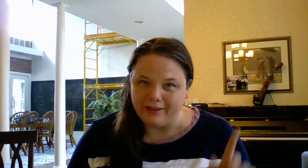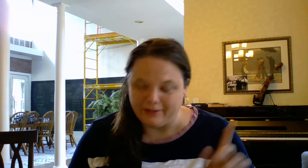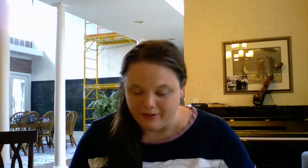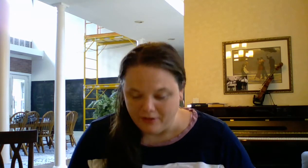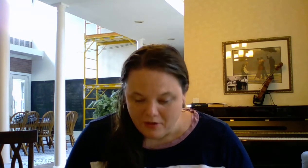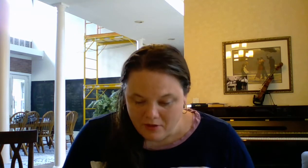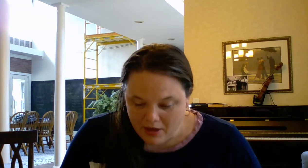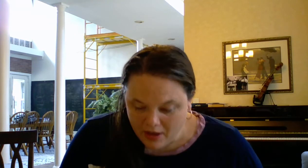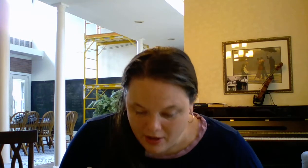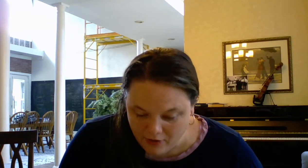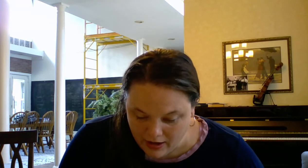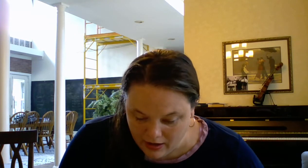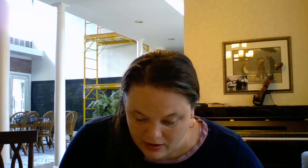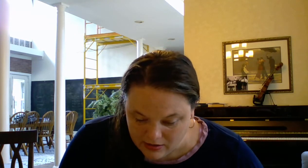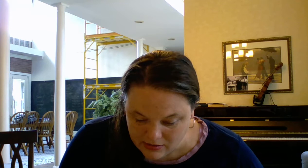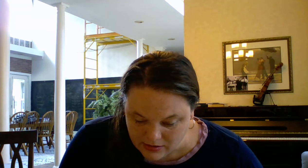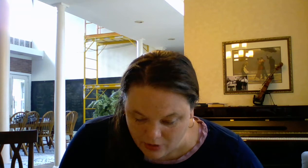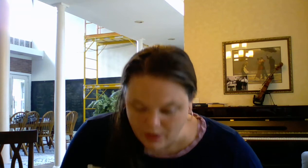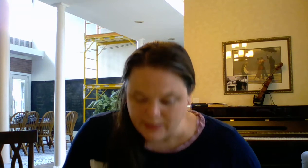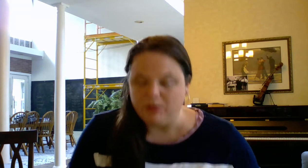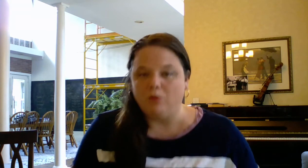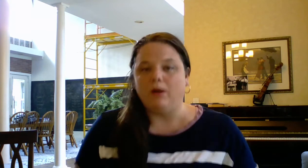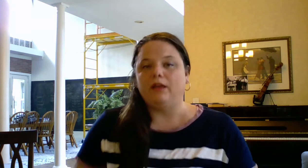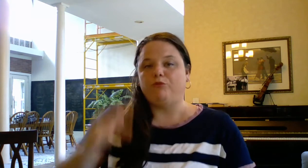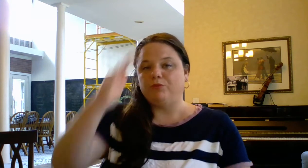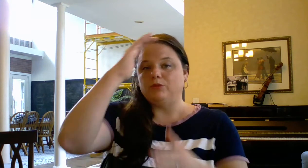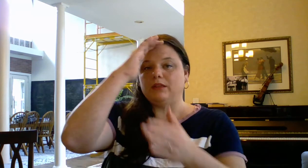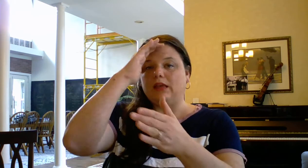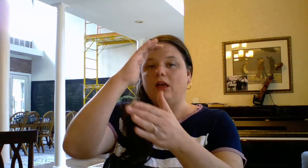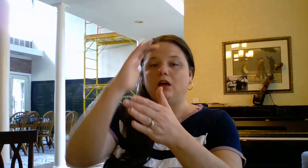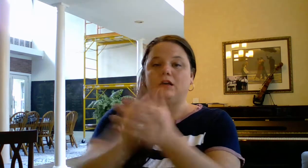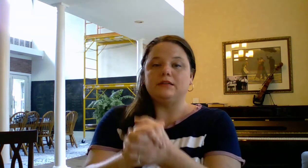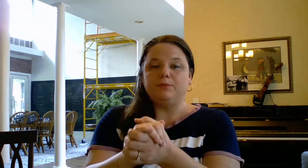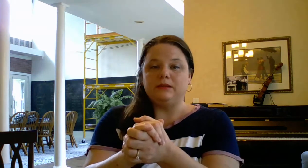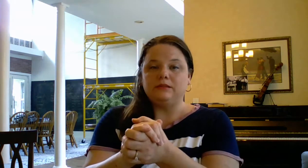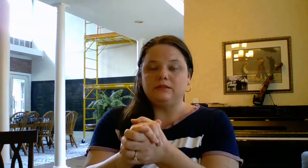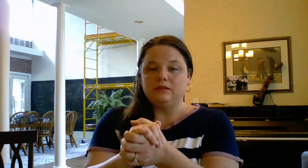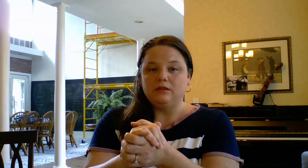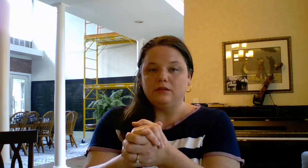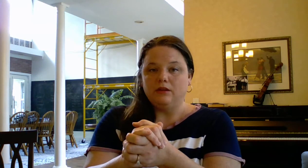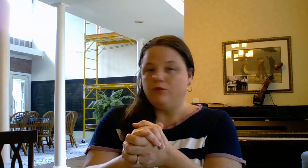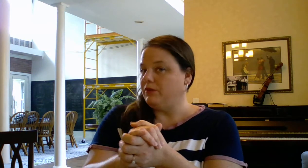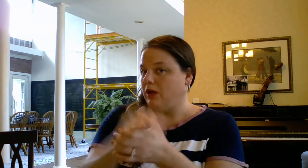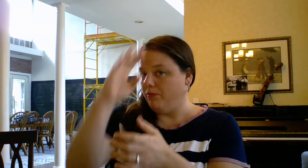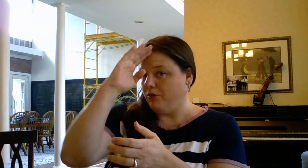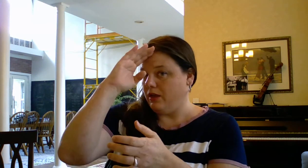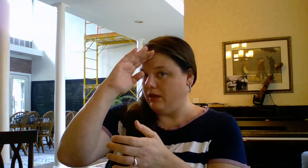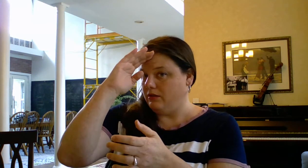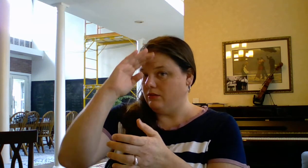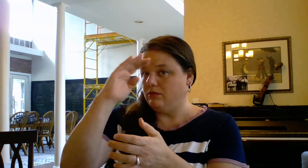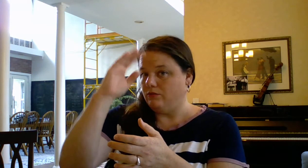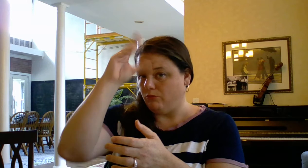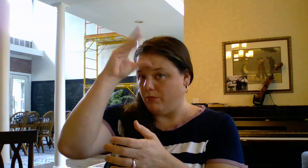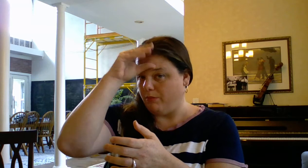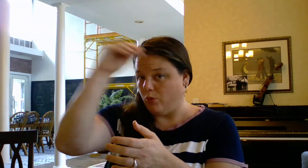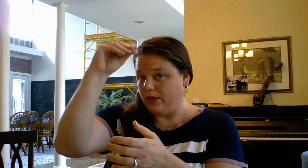Later. Okay, so husband and wife. So I say husband from the top of your head. Remember, boy is